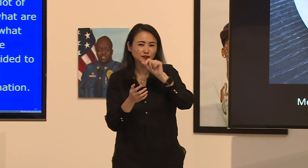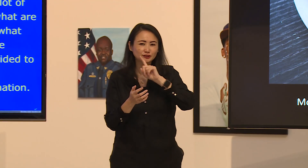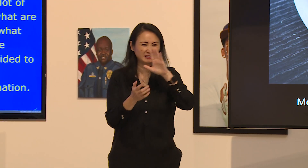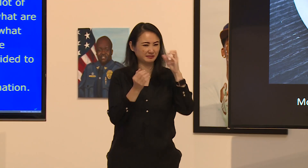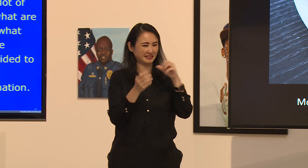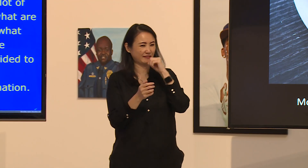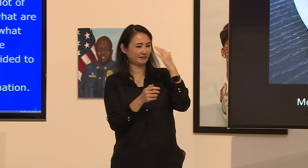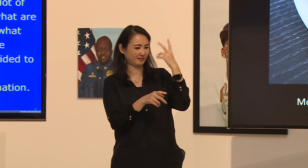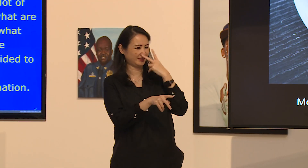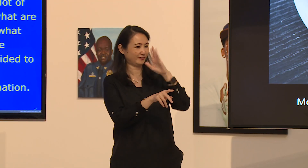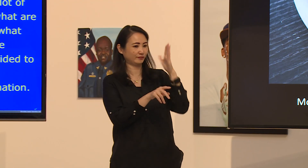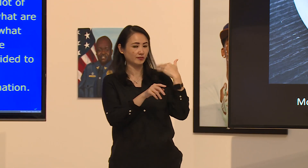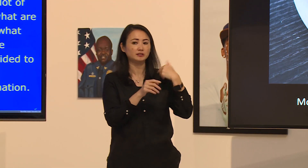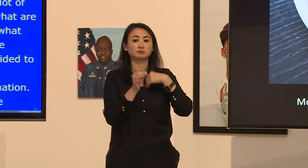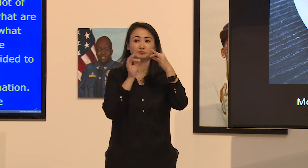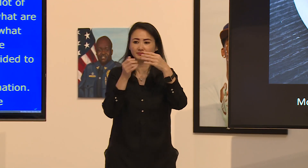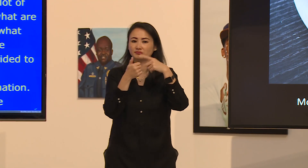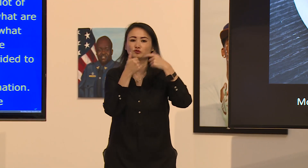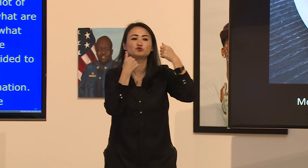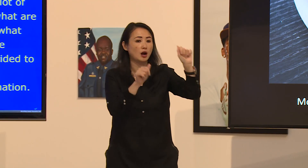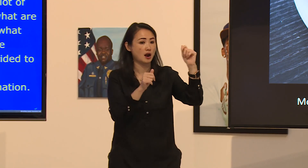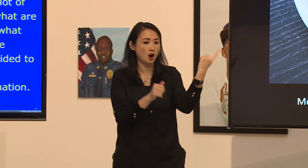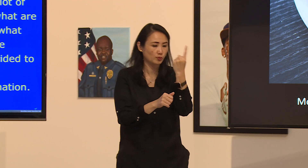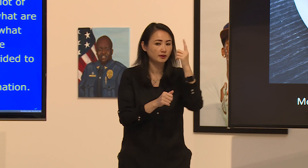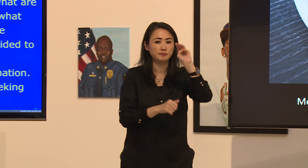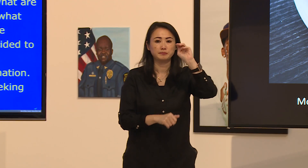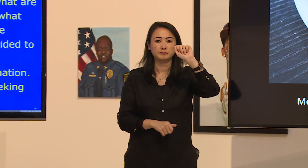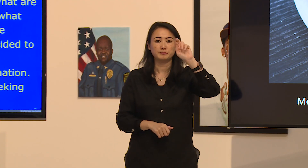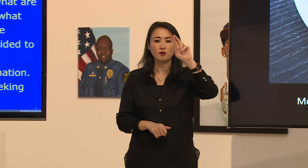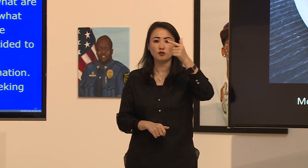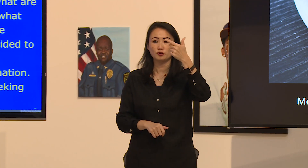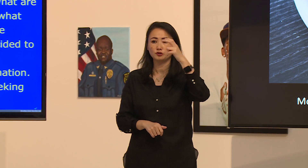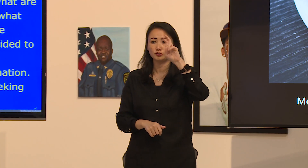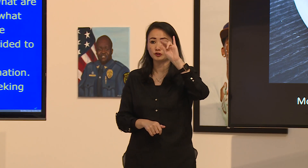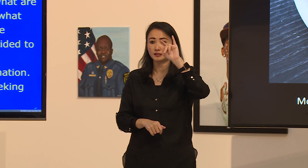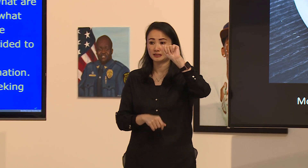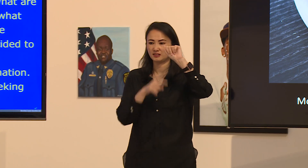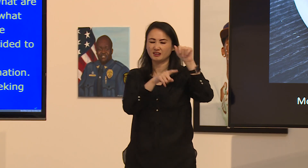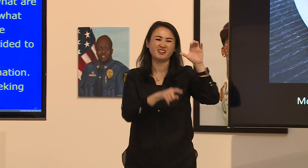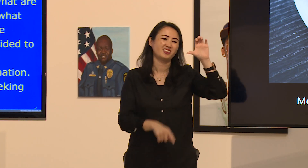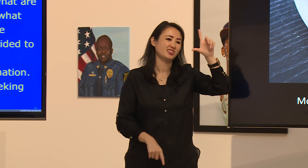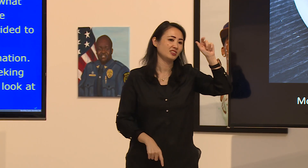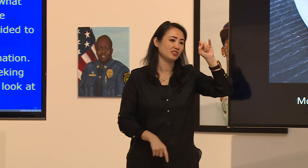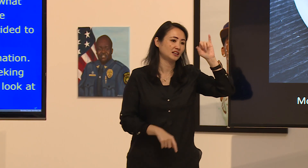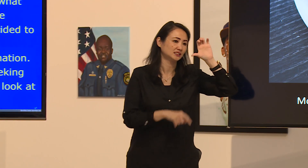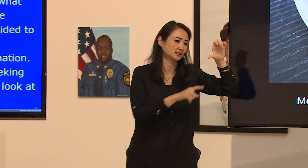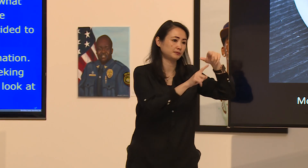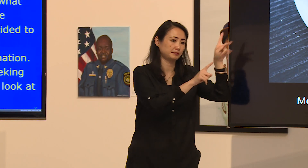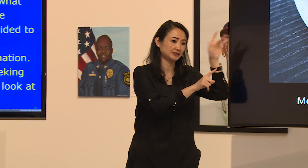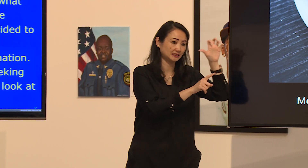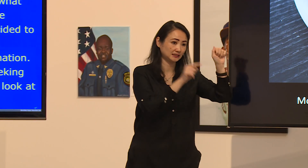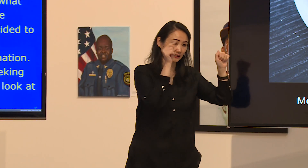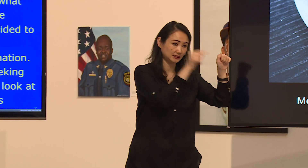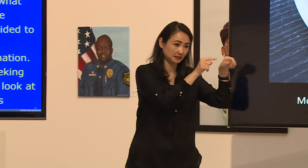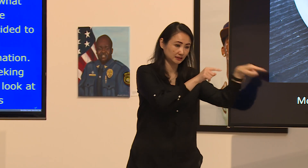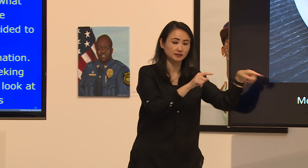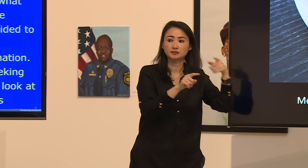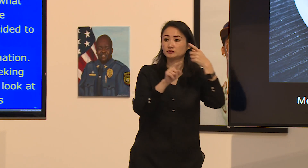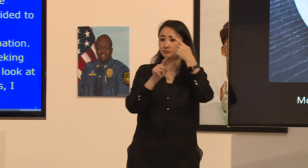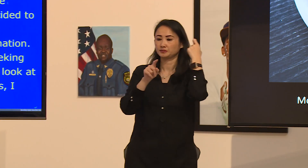never seen it before. They try it. You've heard of the margarita pizza. Many people tend to go towards that. But